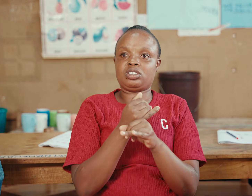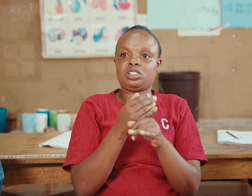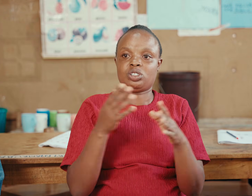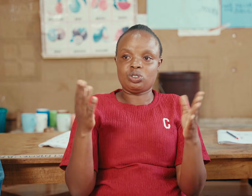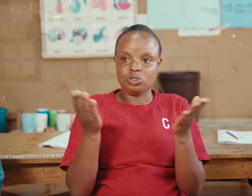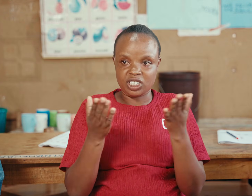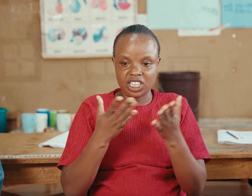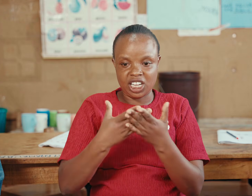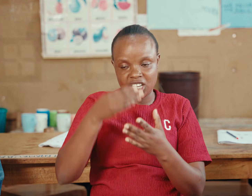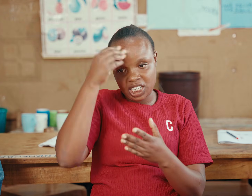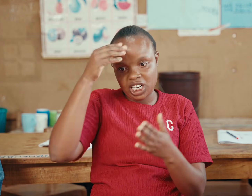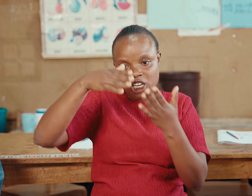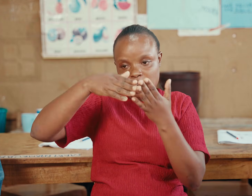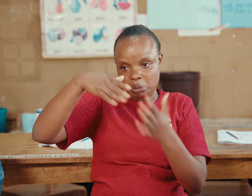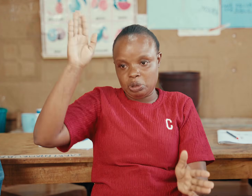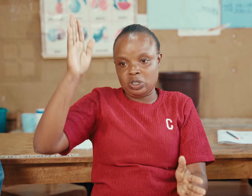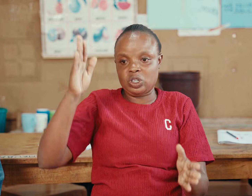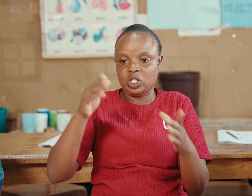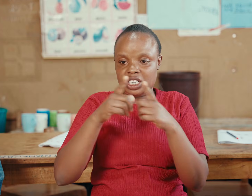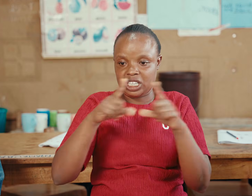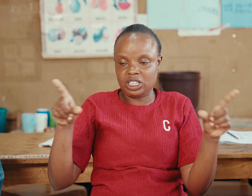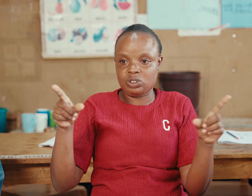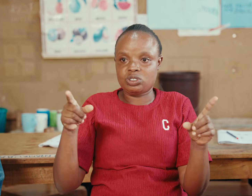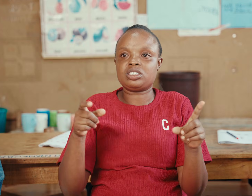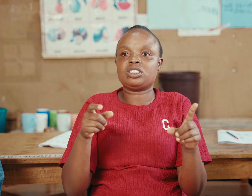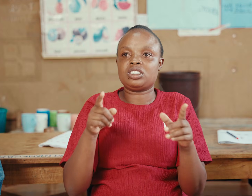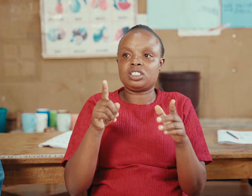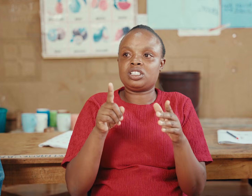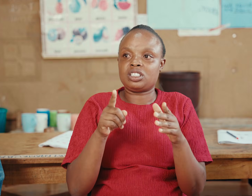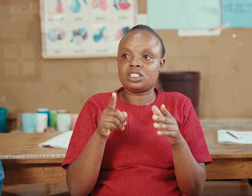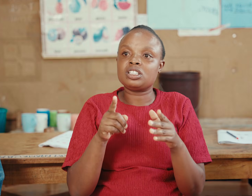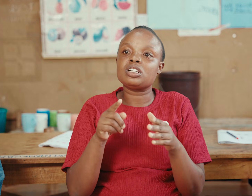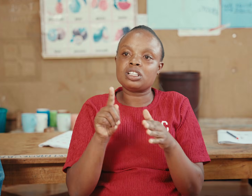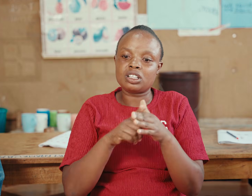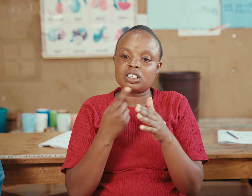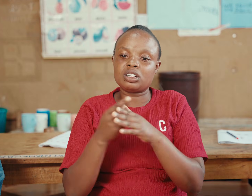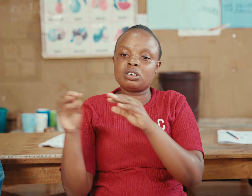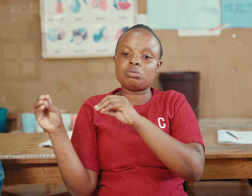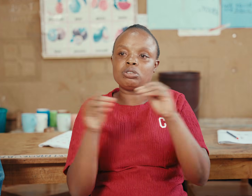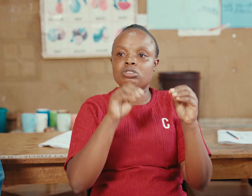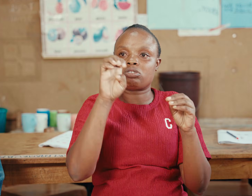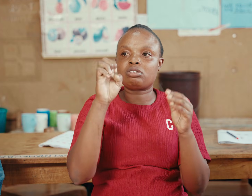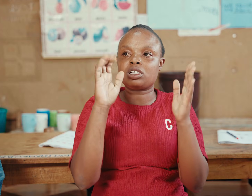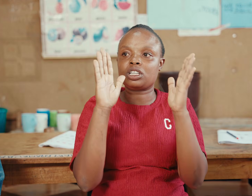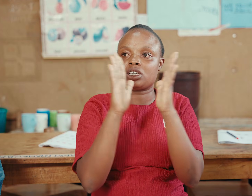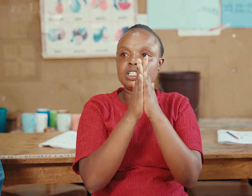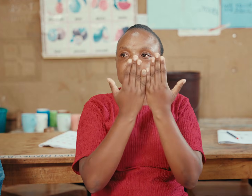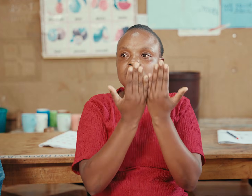I got a job where I have now learned more about the language. And then